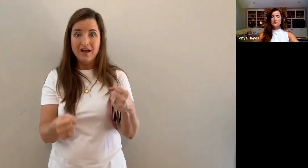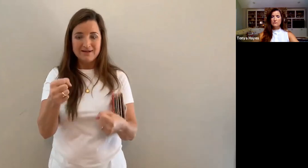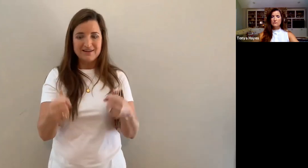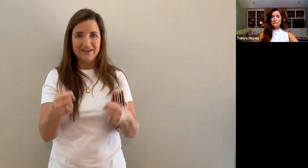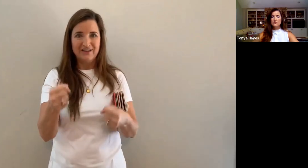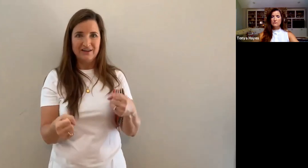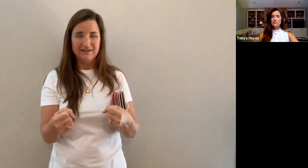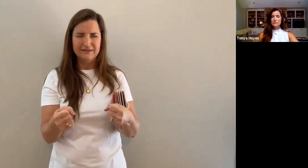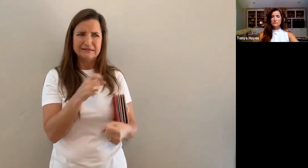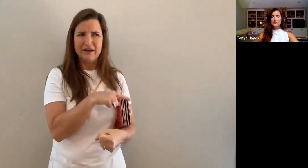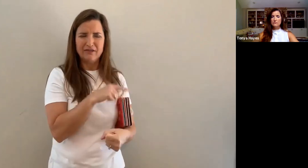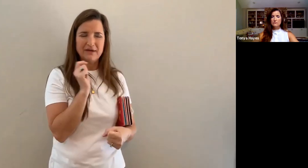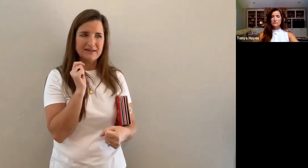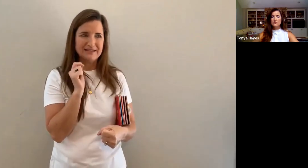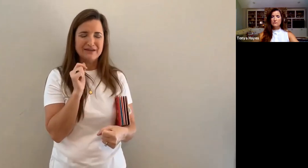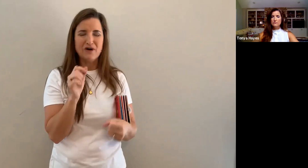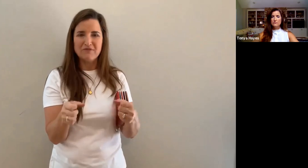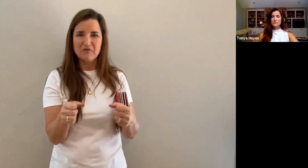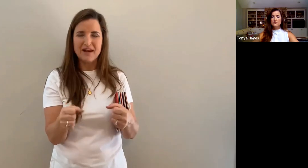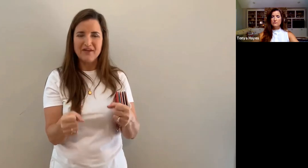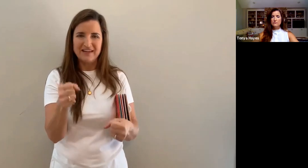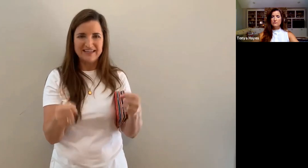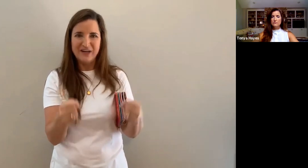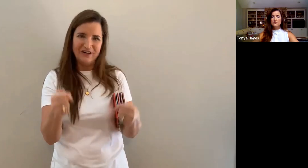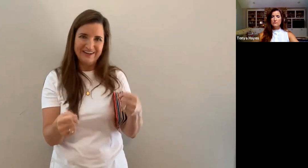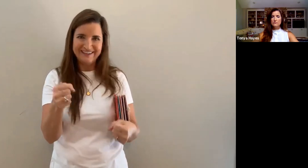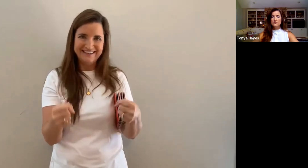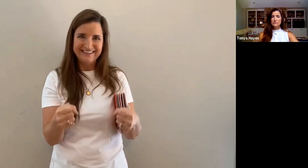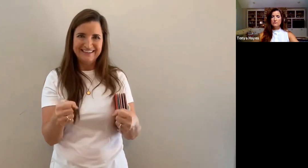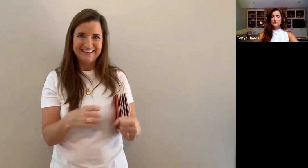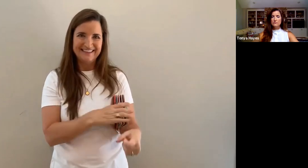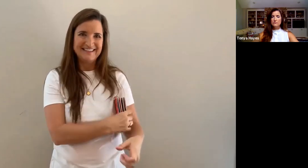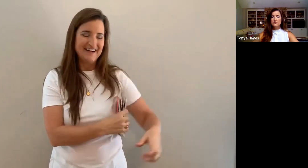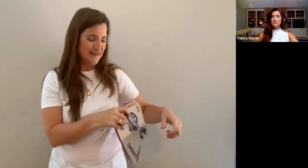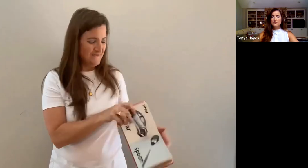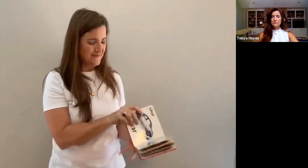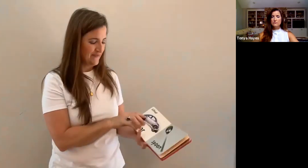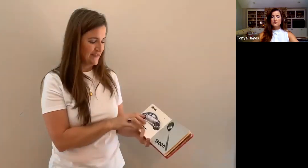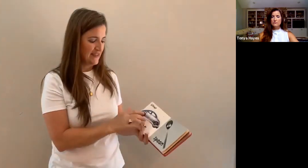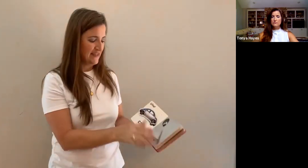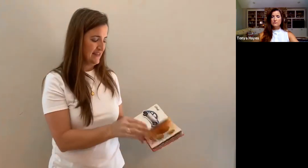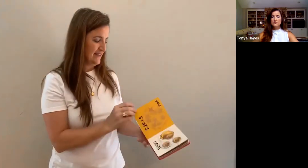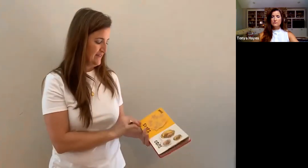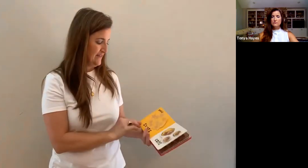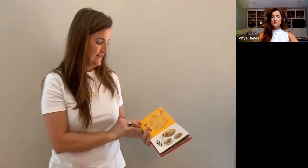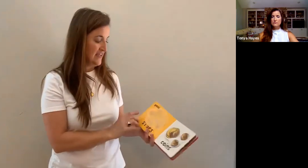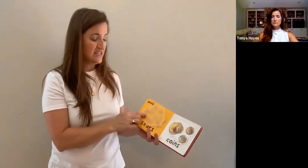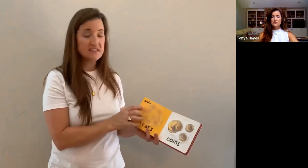car? Car. I don't think we actually did car before, but I thought I did car. Good job.